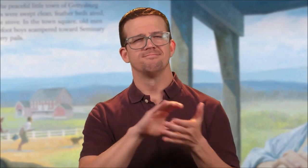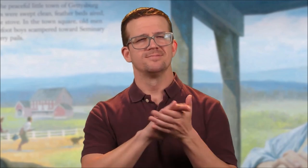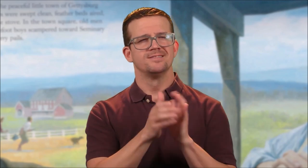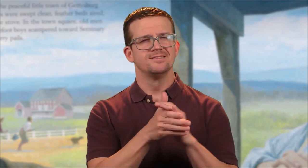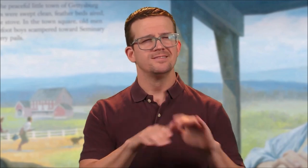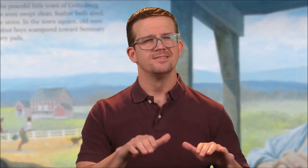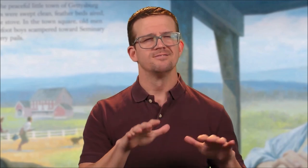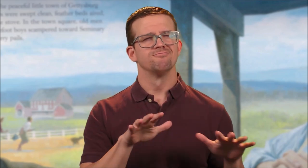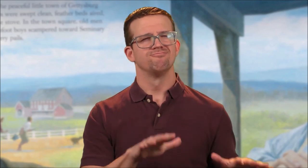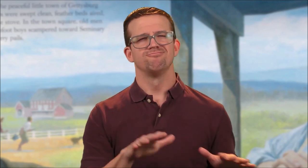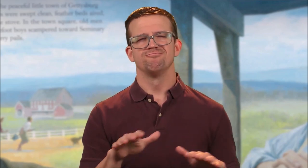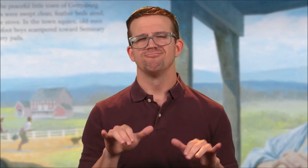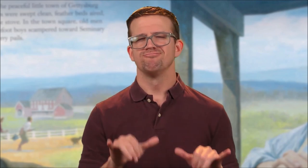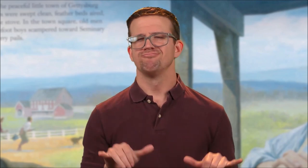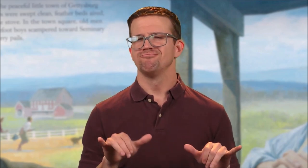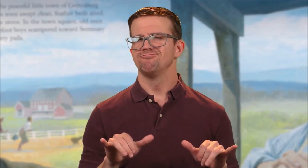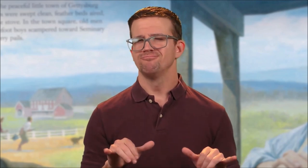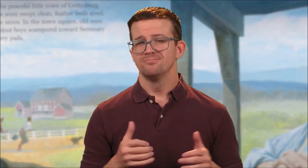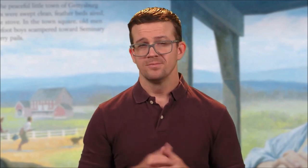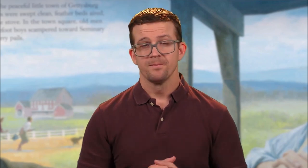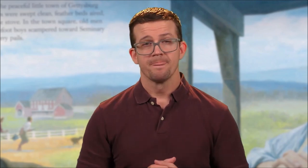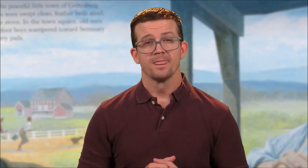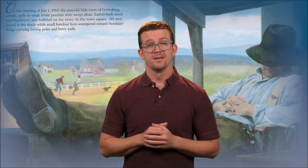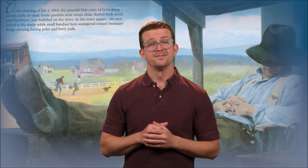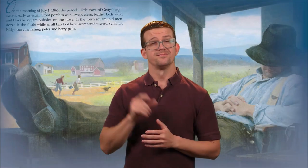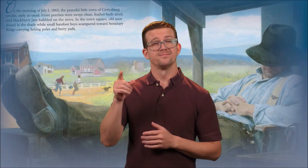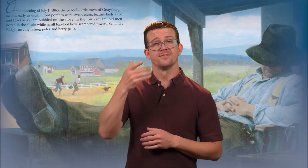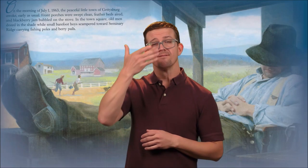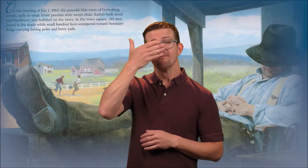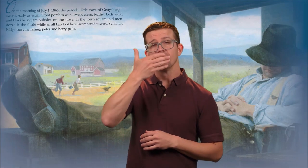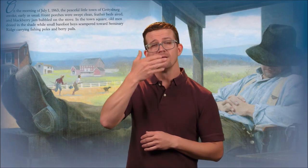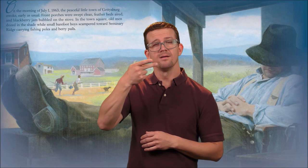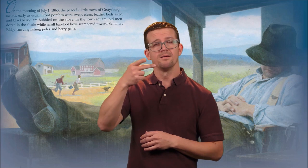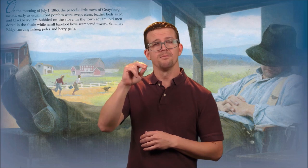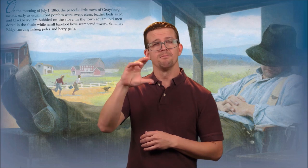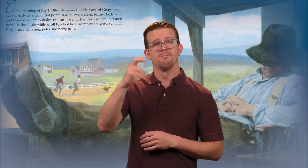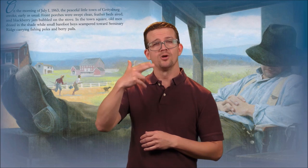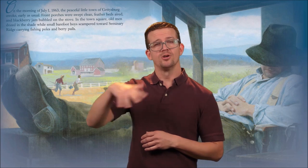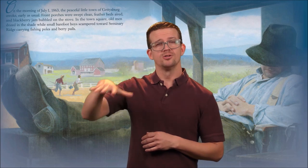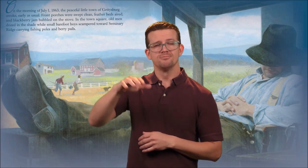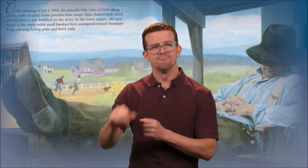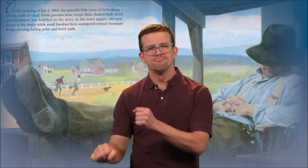1863, the peaceful little town of Gettysburg awoke, early as usual.